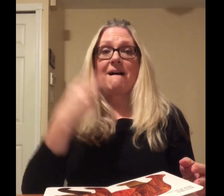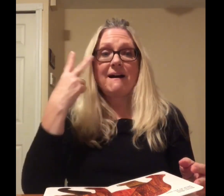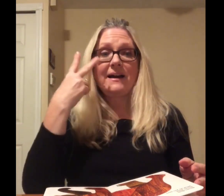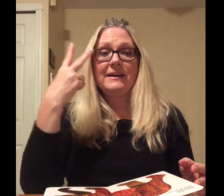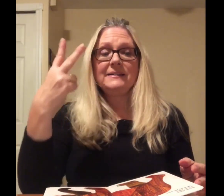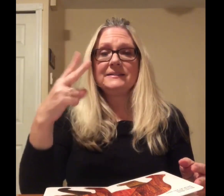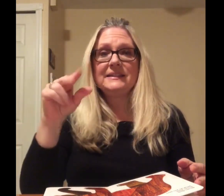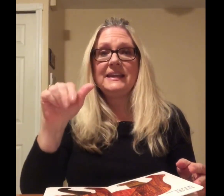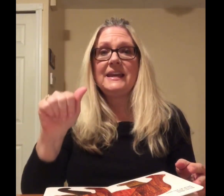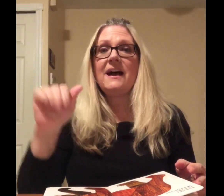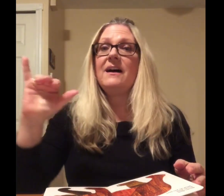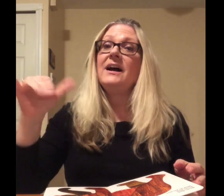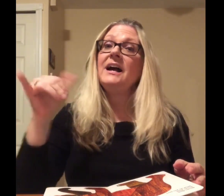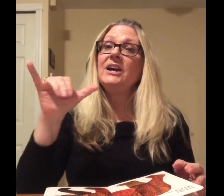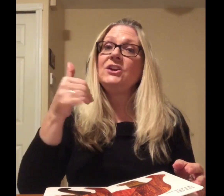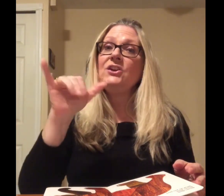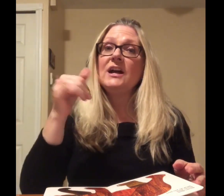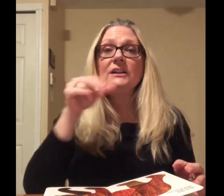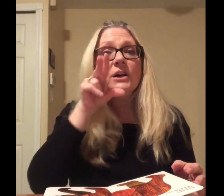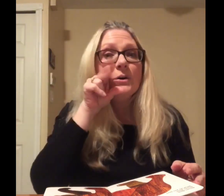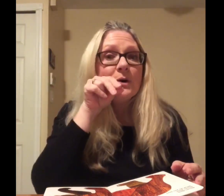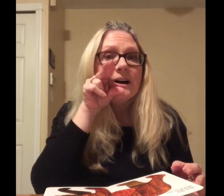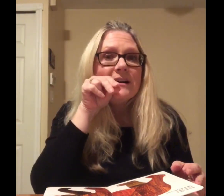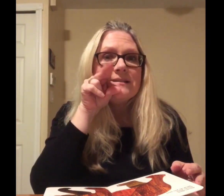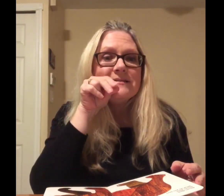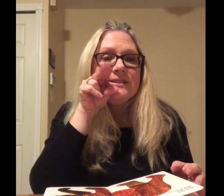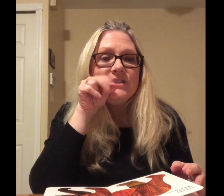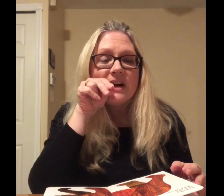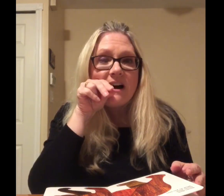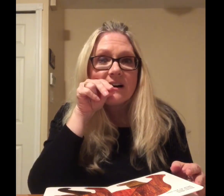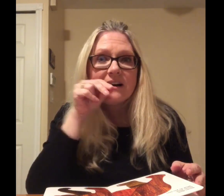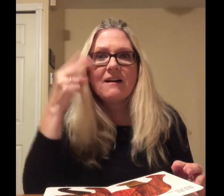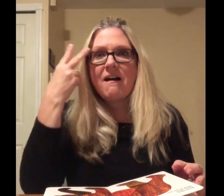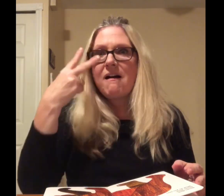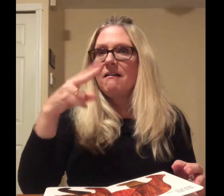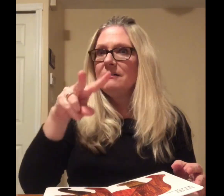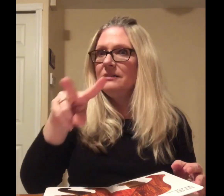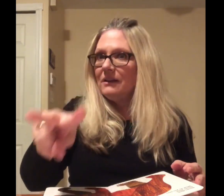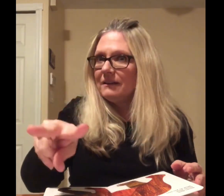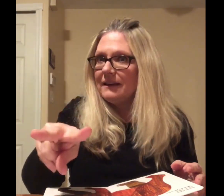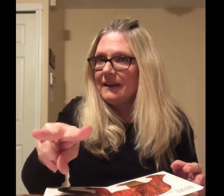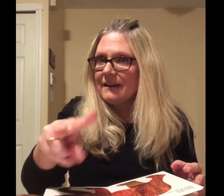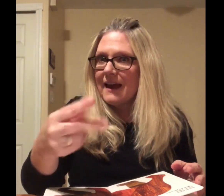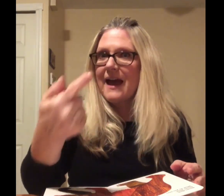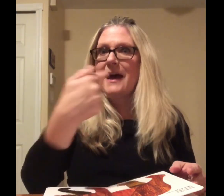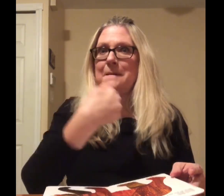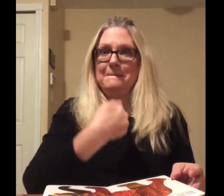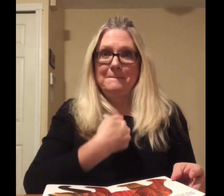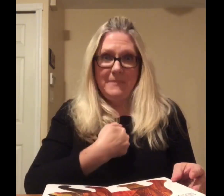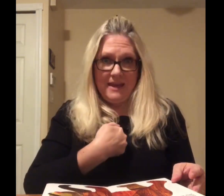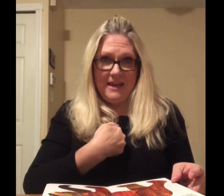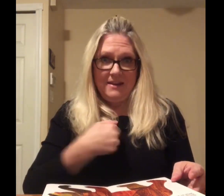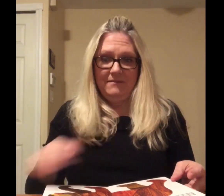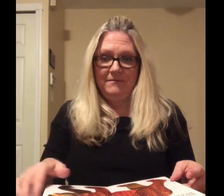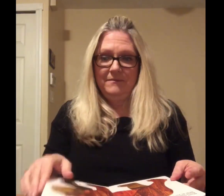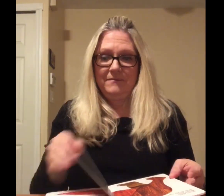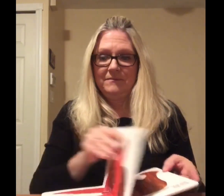I see a yellow duck looking at me.